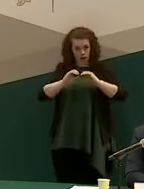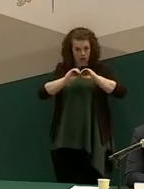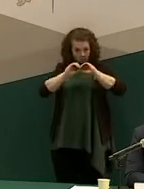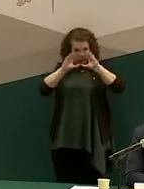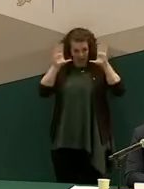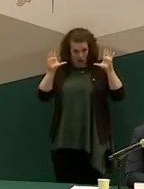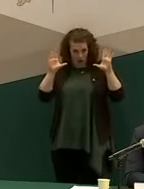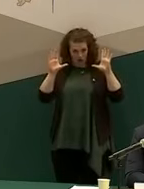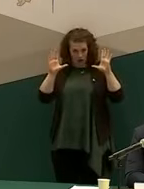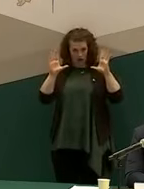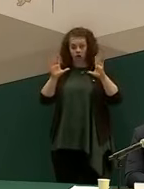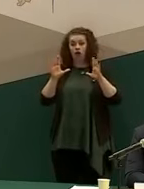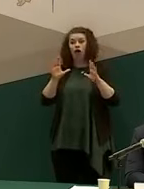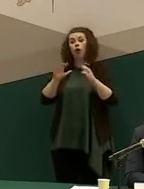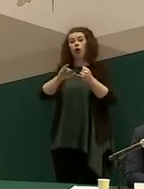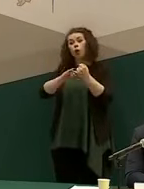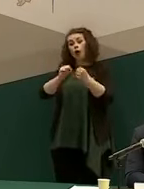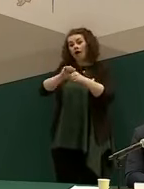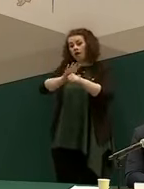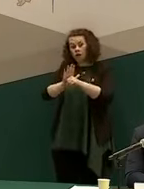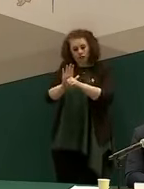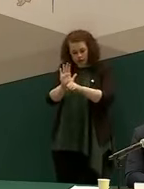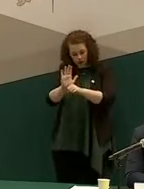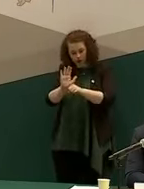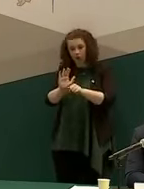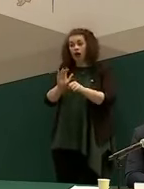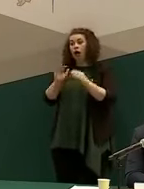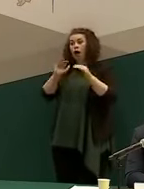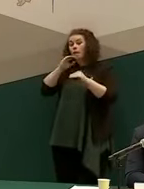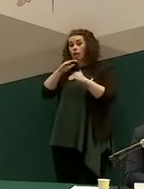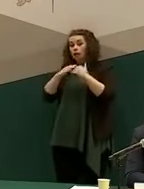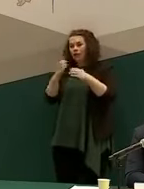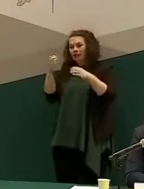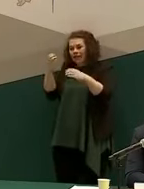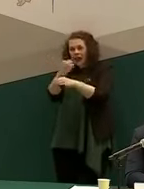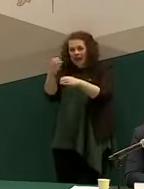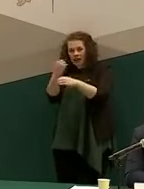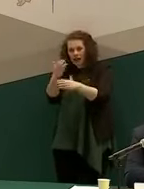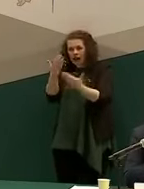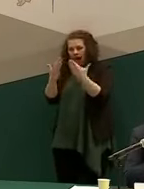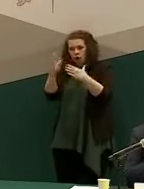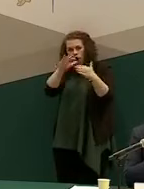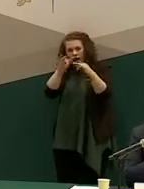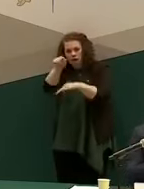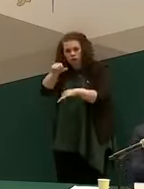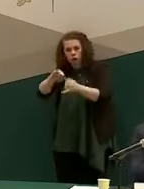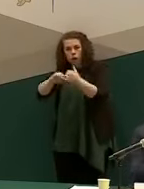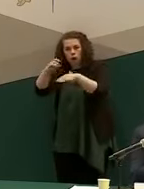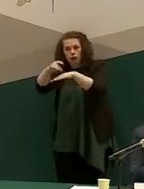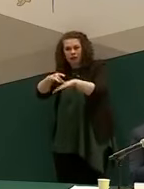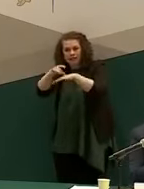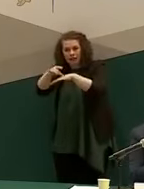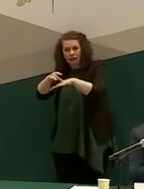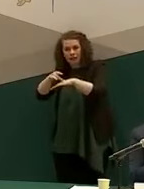on the care, not where the care is given. Okay. And the care in the case we're talking about now had the direct involvement